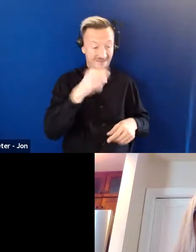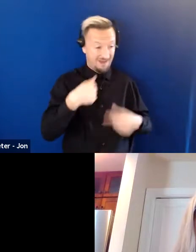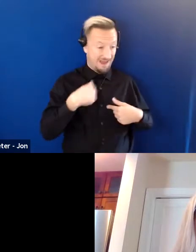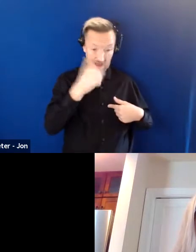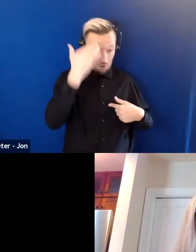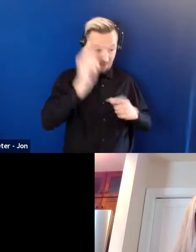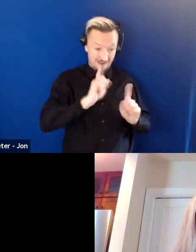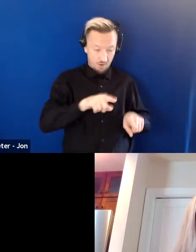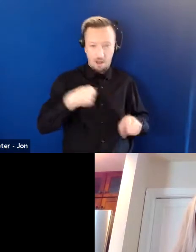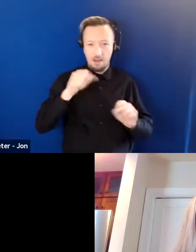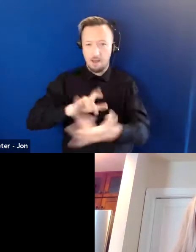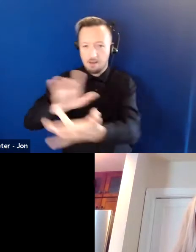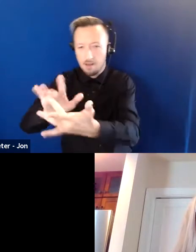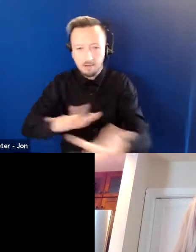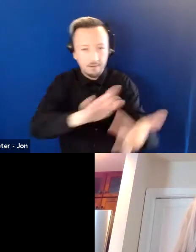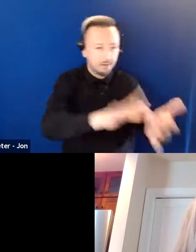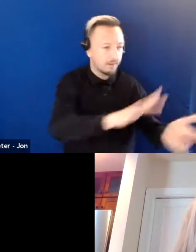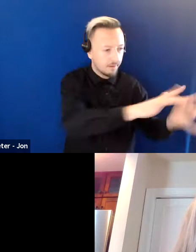how we've